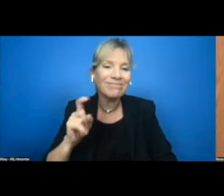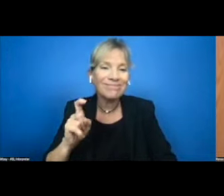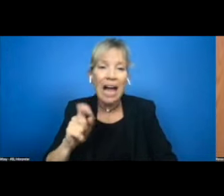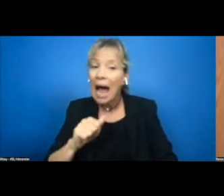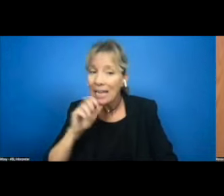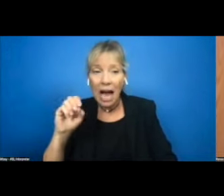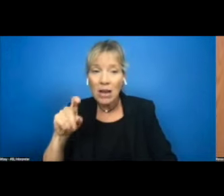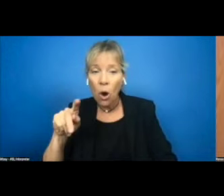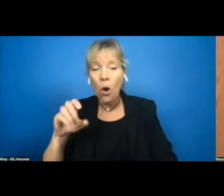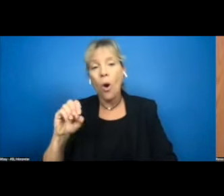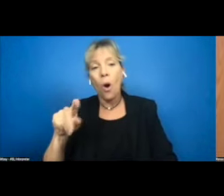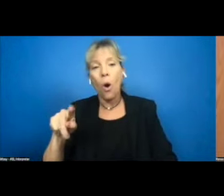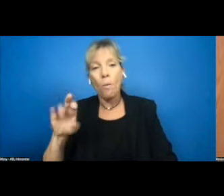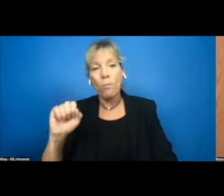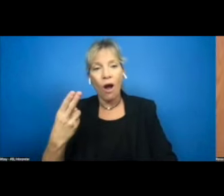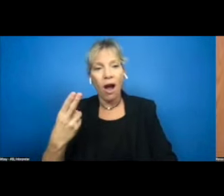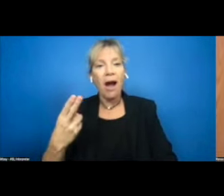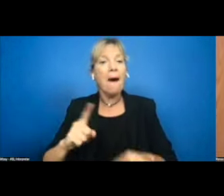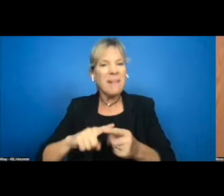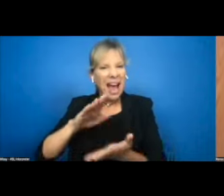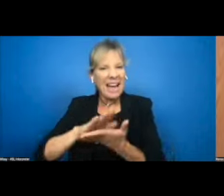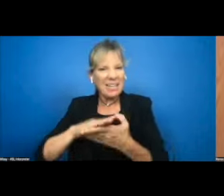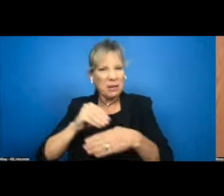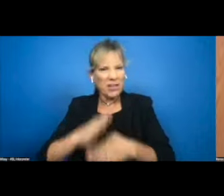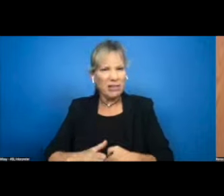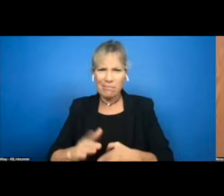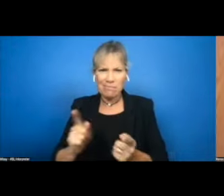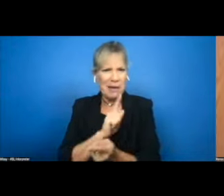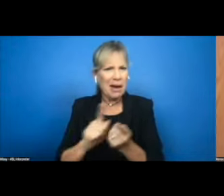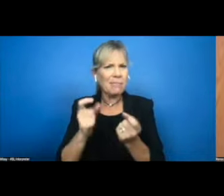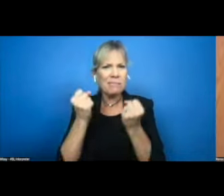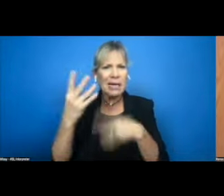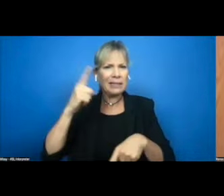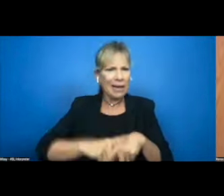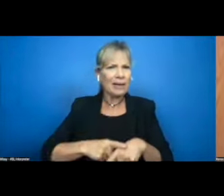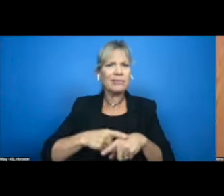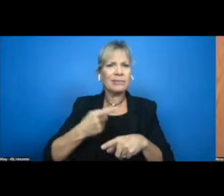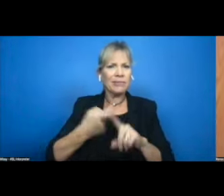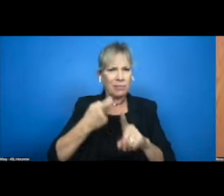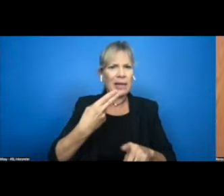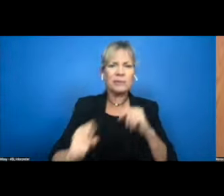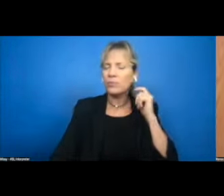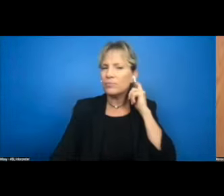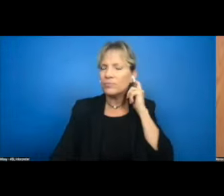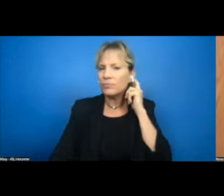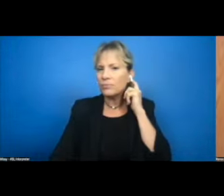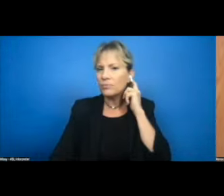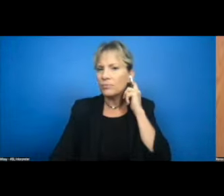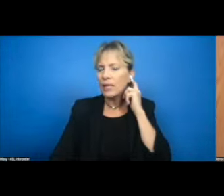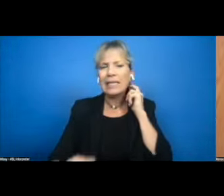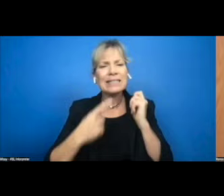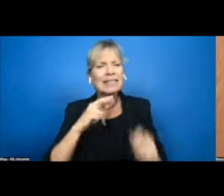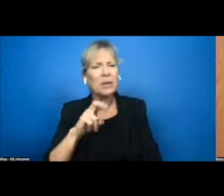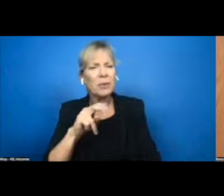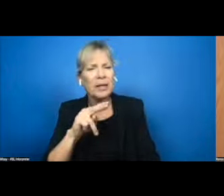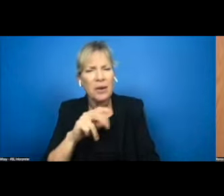Oprah, but an academic advisor that I had met with numerous times out of high school. And she said, Renee, are